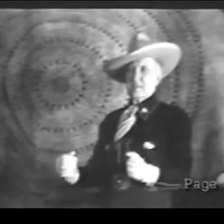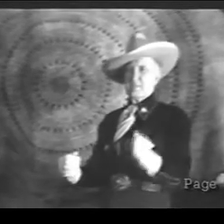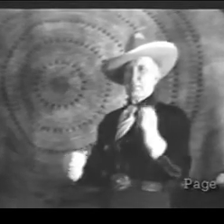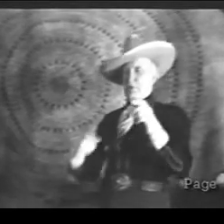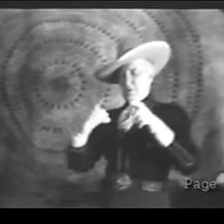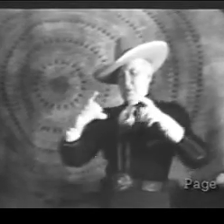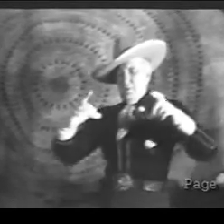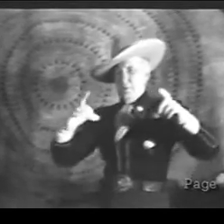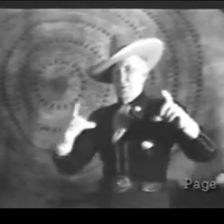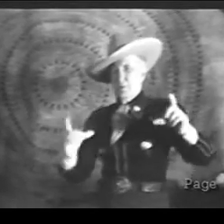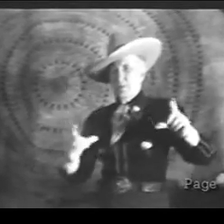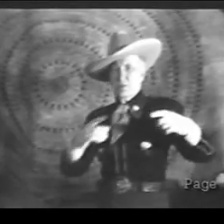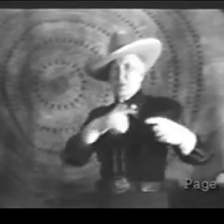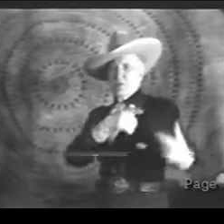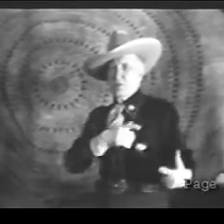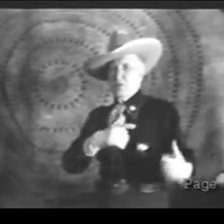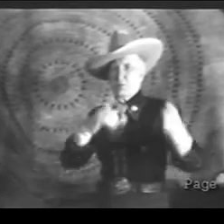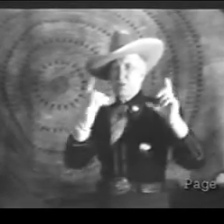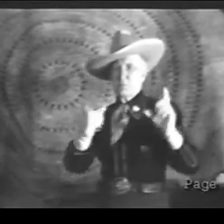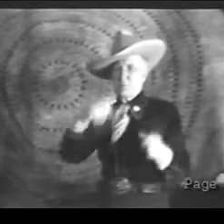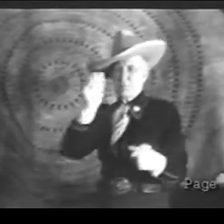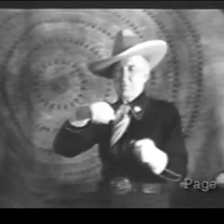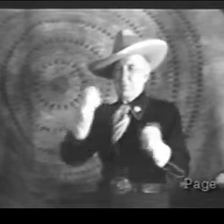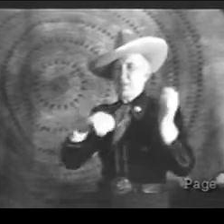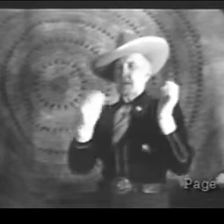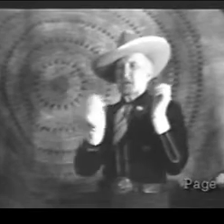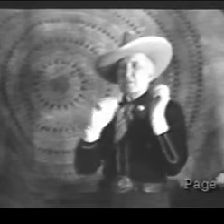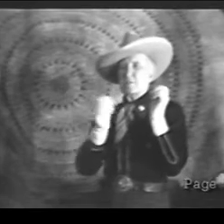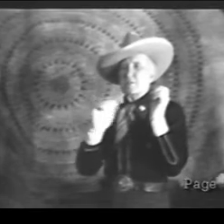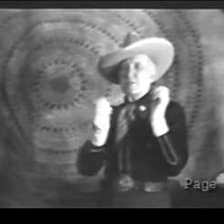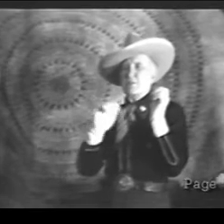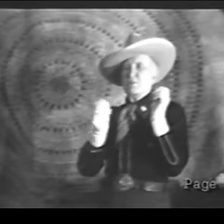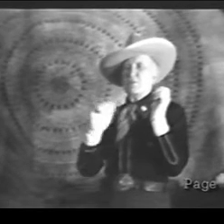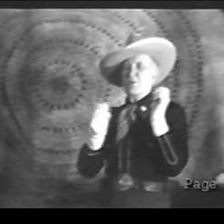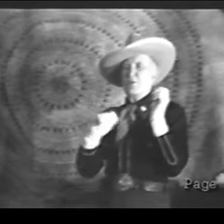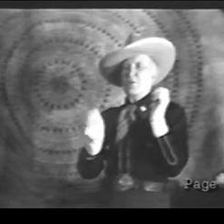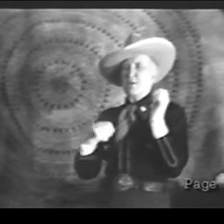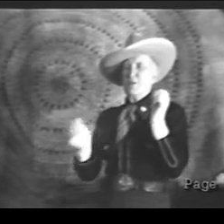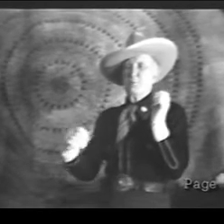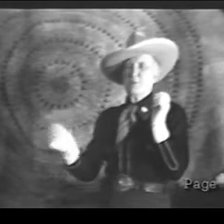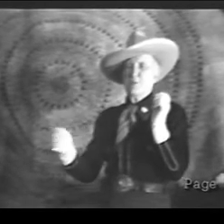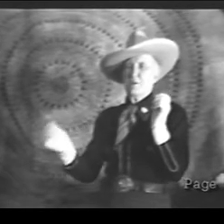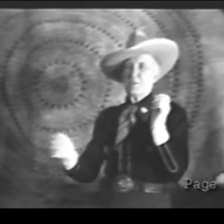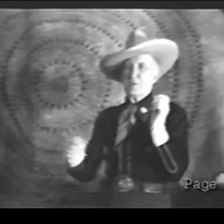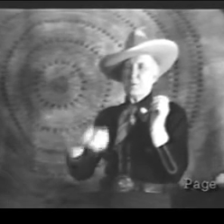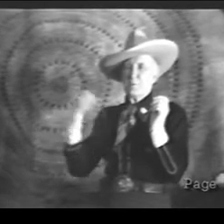lazy board and with little shield drums sing their songs all day long with the fire in the teepee when it